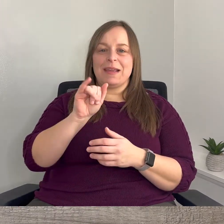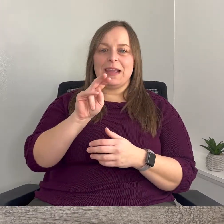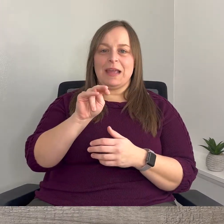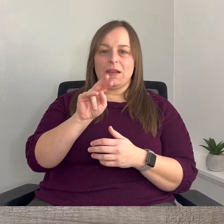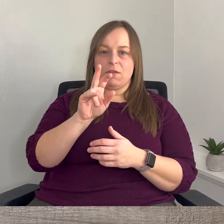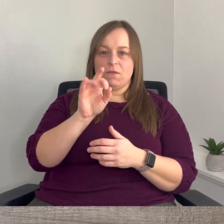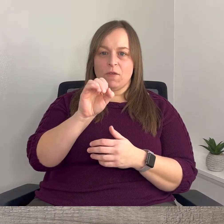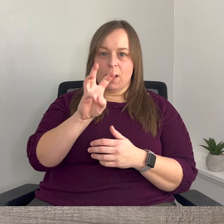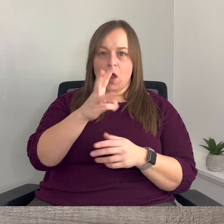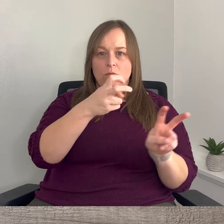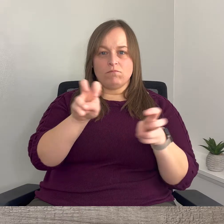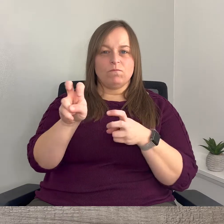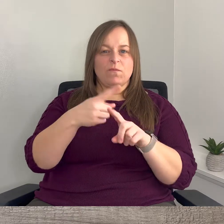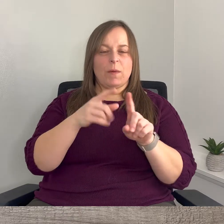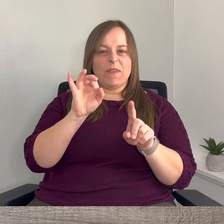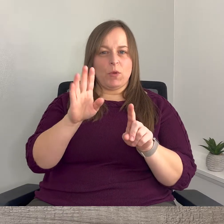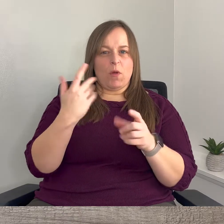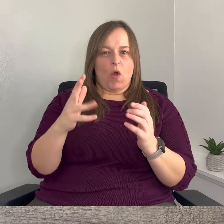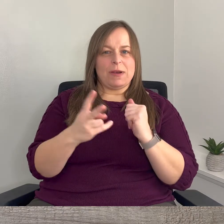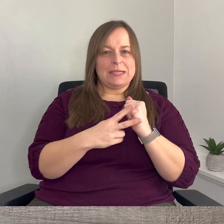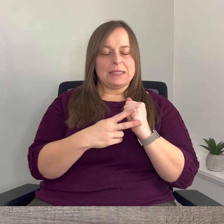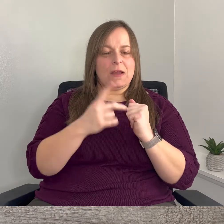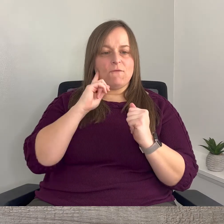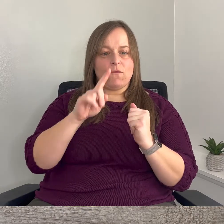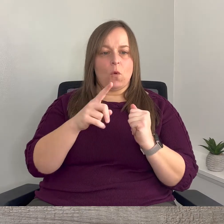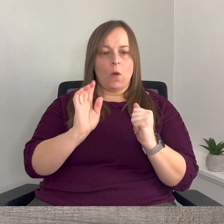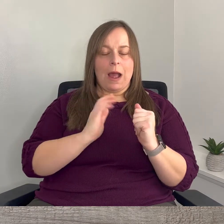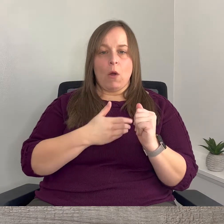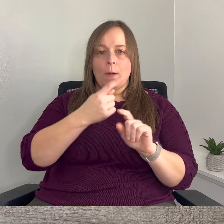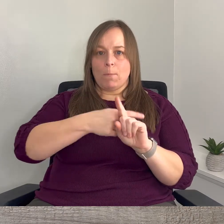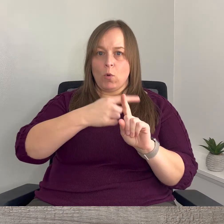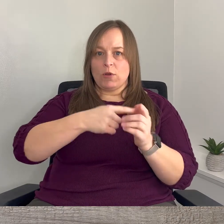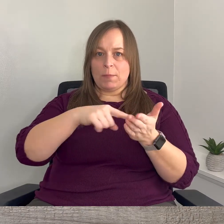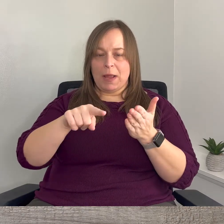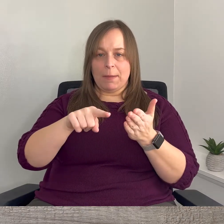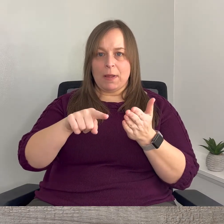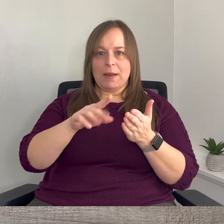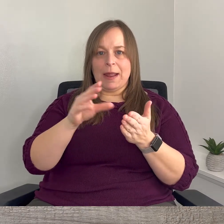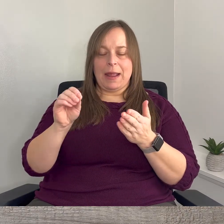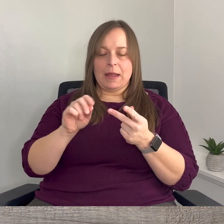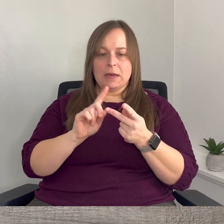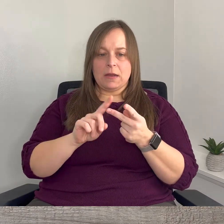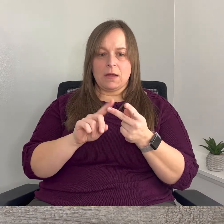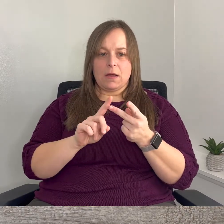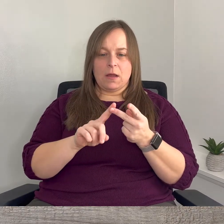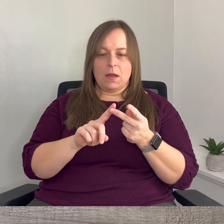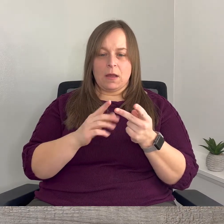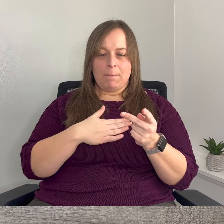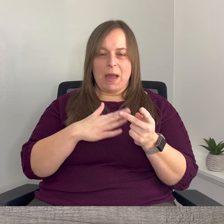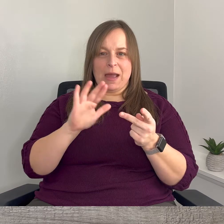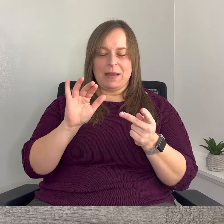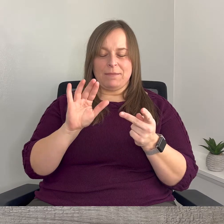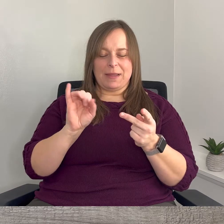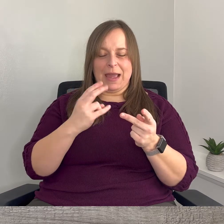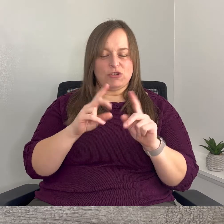We have an inflow from February. I had already saved for our mortgage payment and my